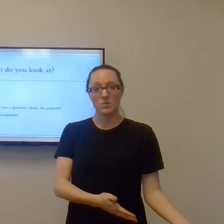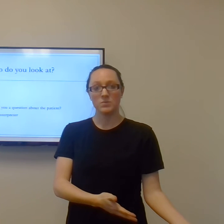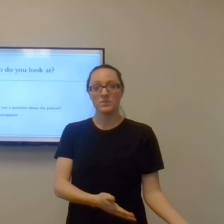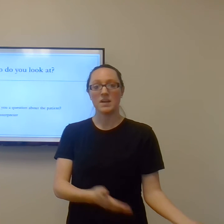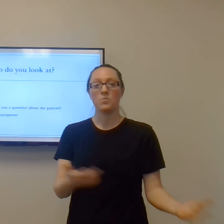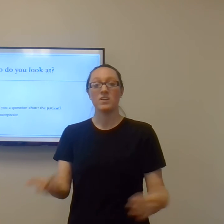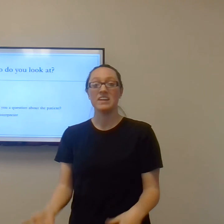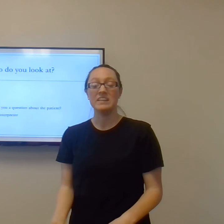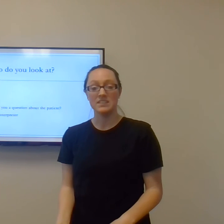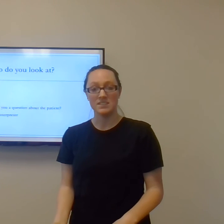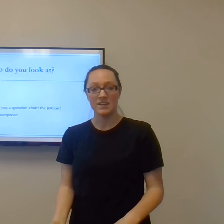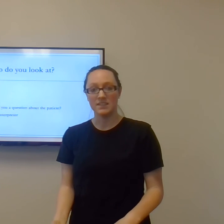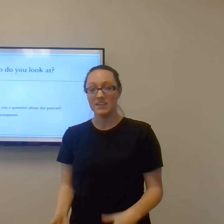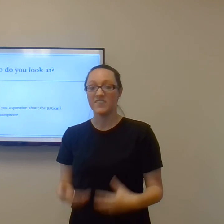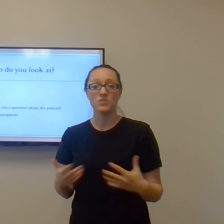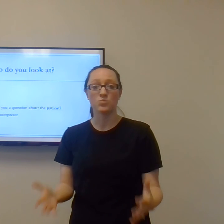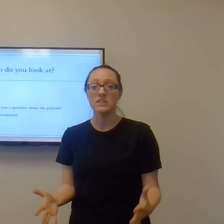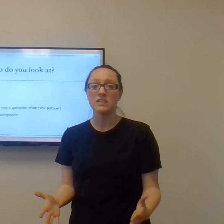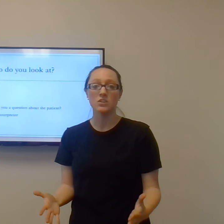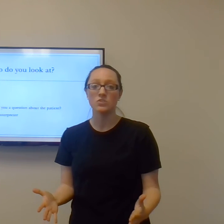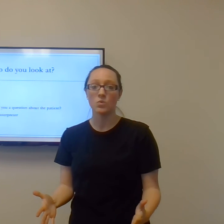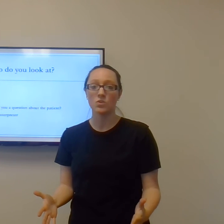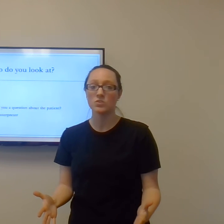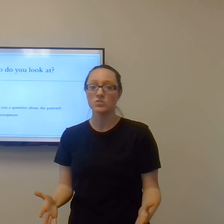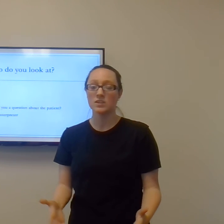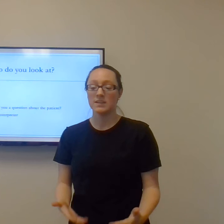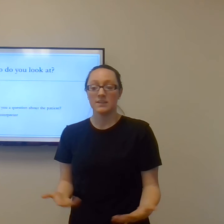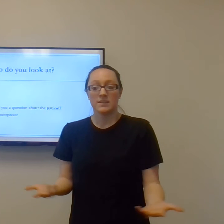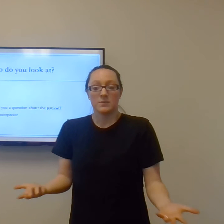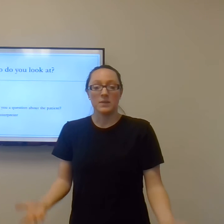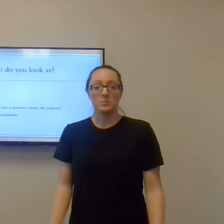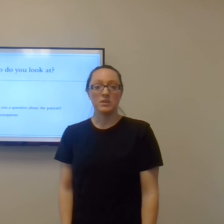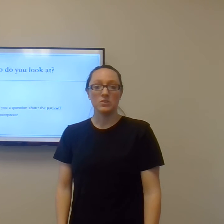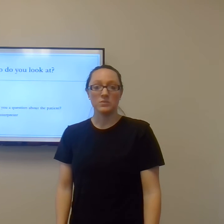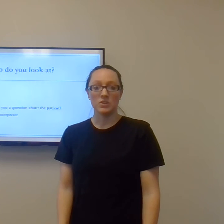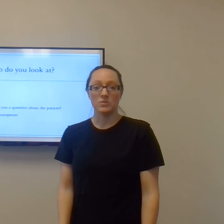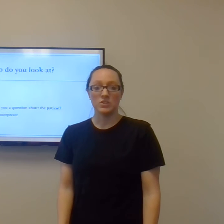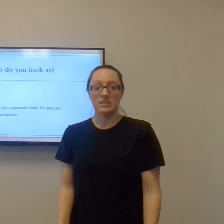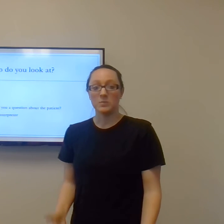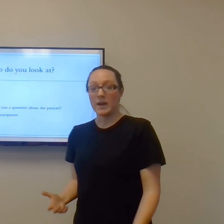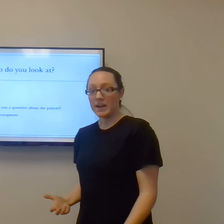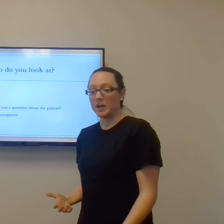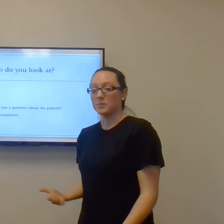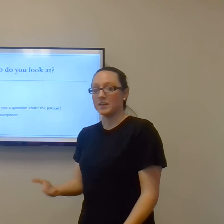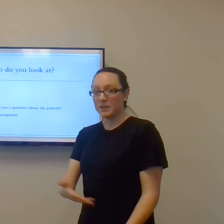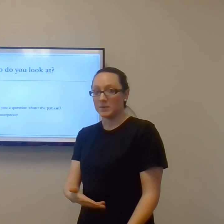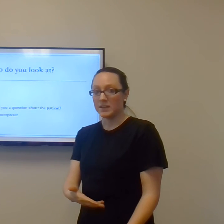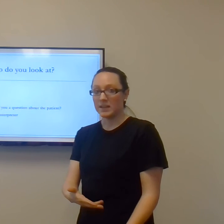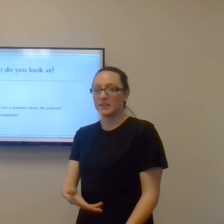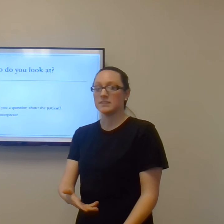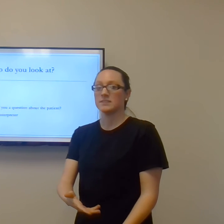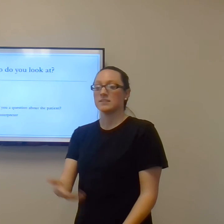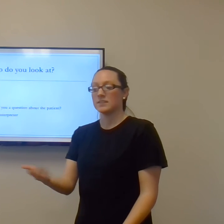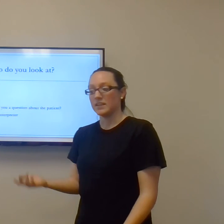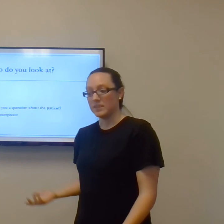also and where they need to stand. If it's really close quarters, maybe, you need to back up, let them get in, let them